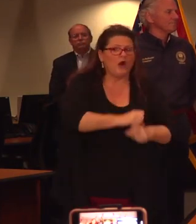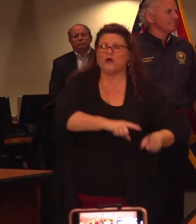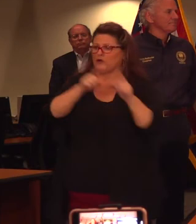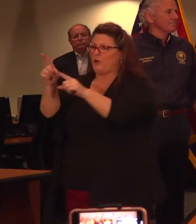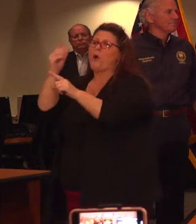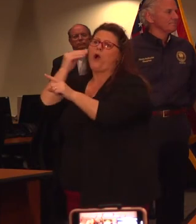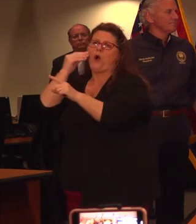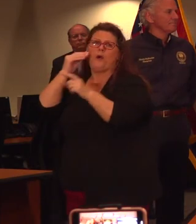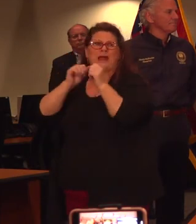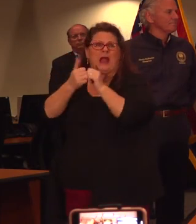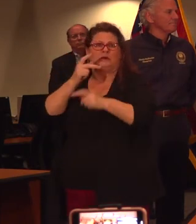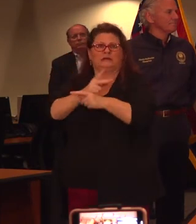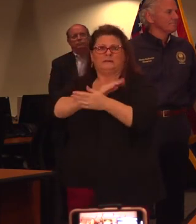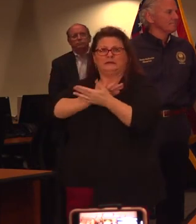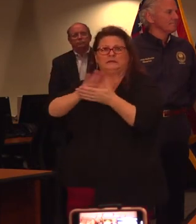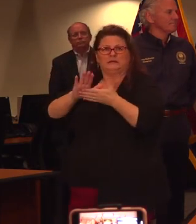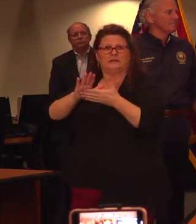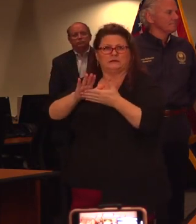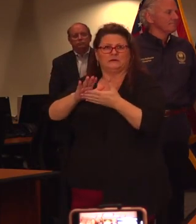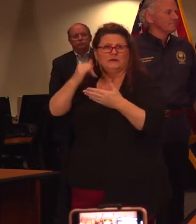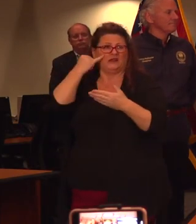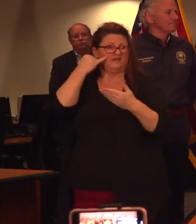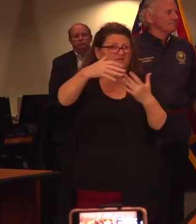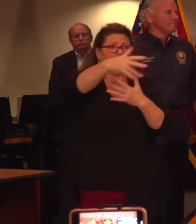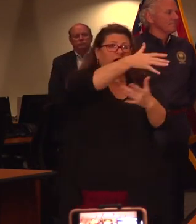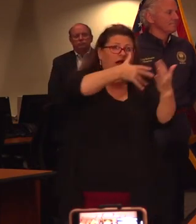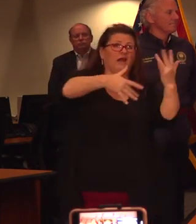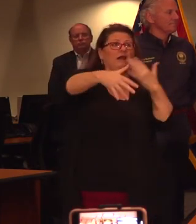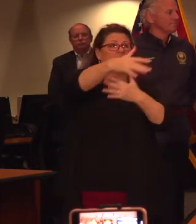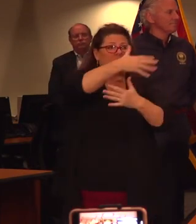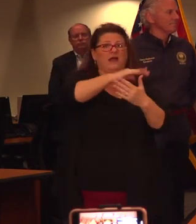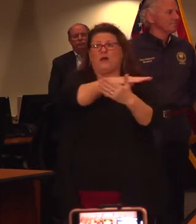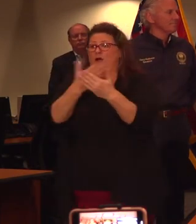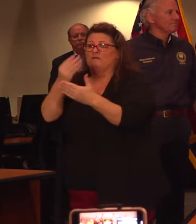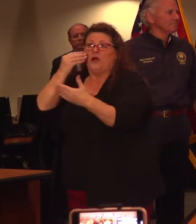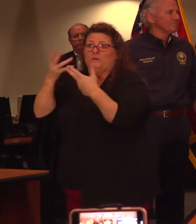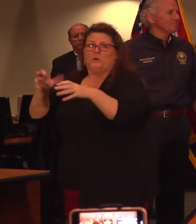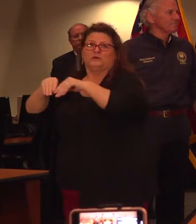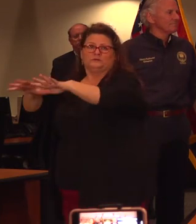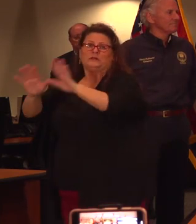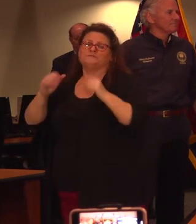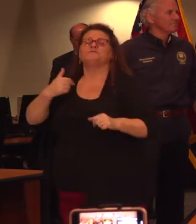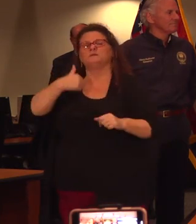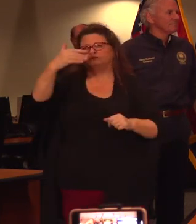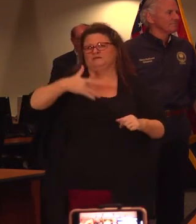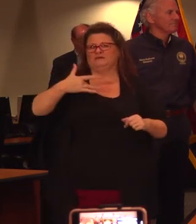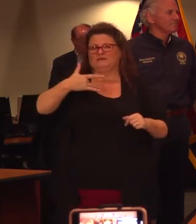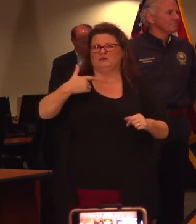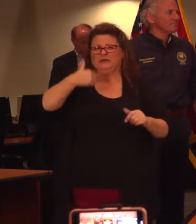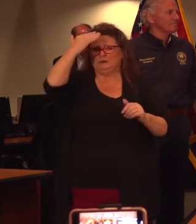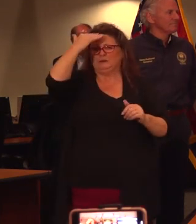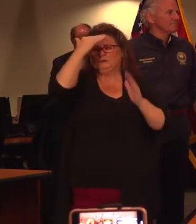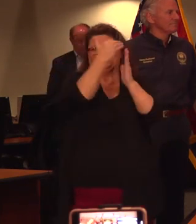from a workplace to a home place where they've been around several thousand people? So we're convinced that we have the right protocols in place.